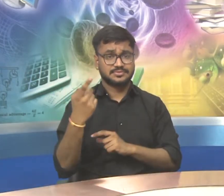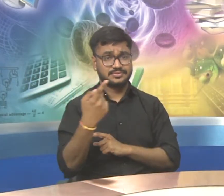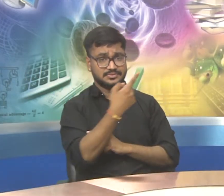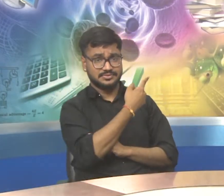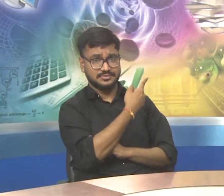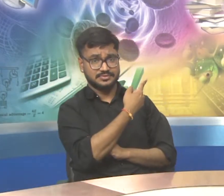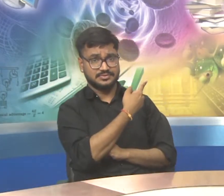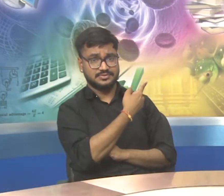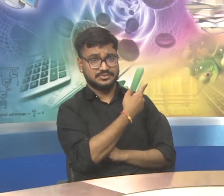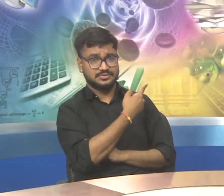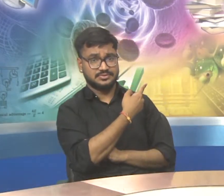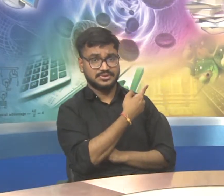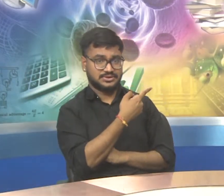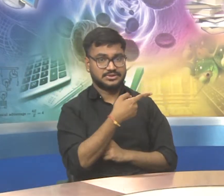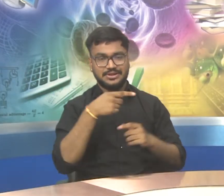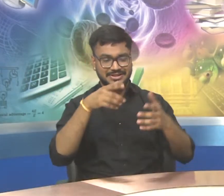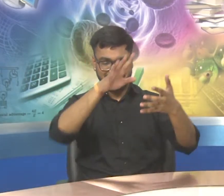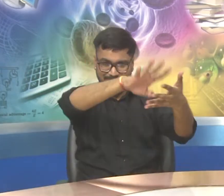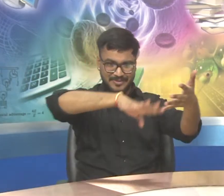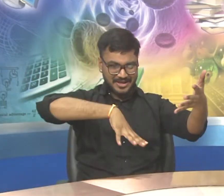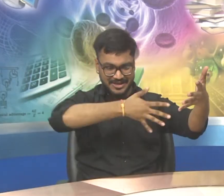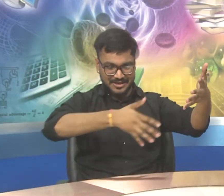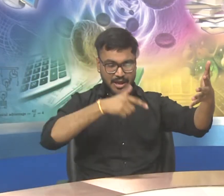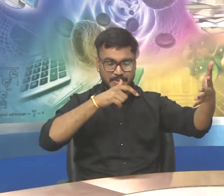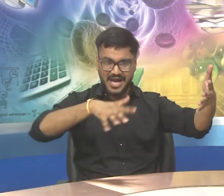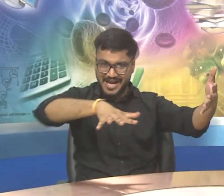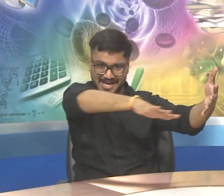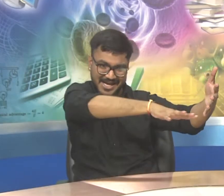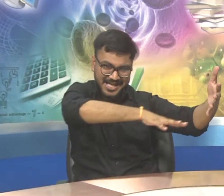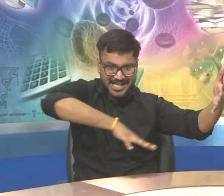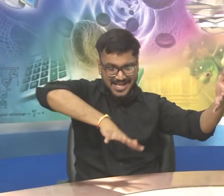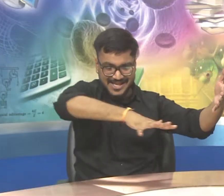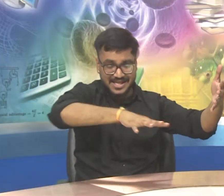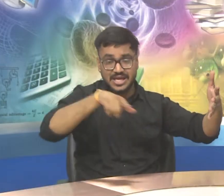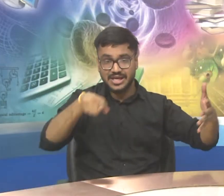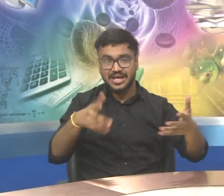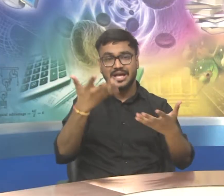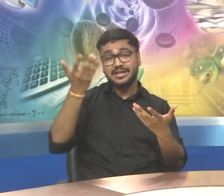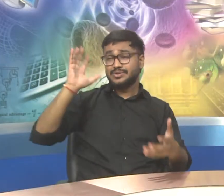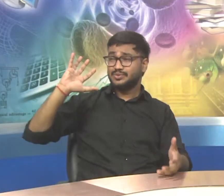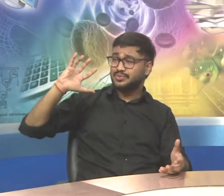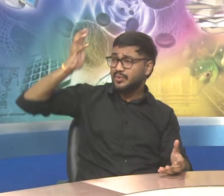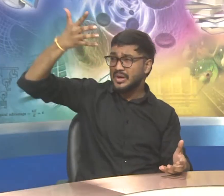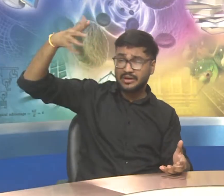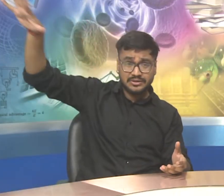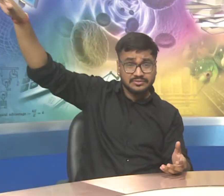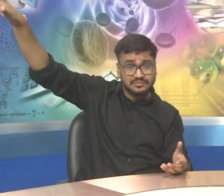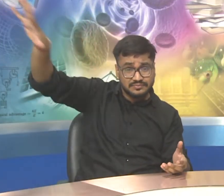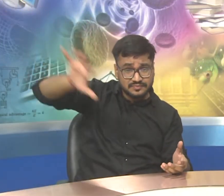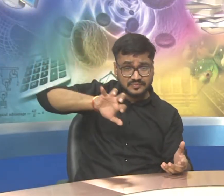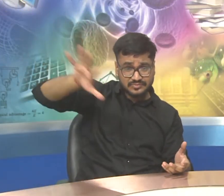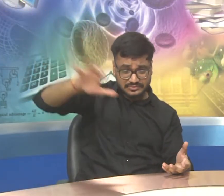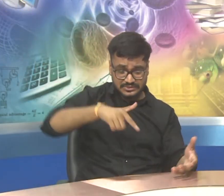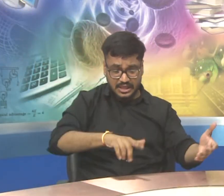There is a picture on the screen explains the separating salt from the sea